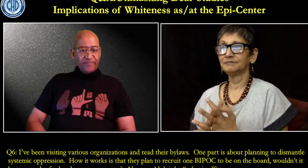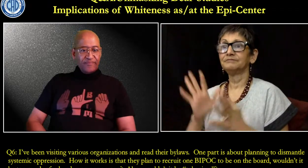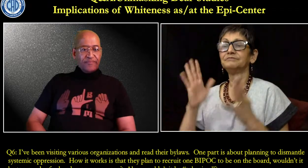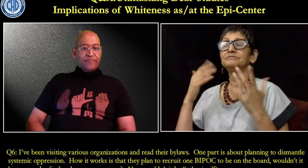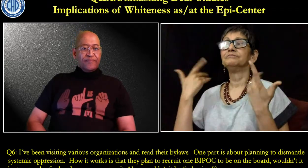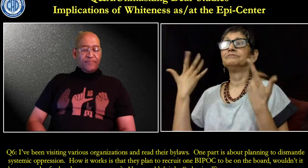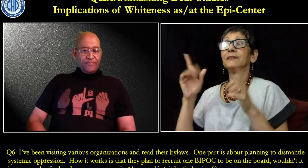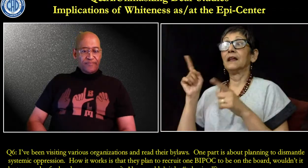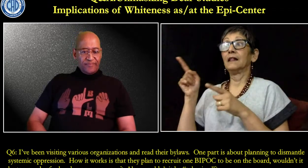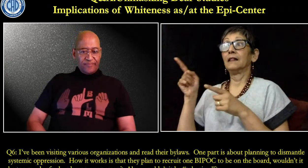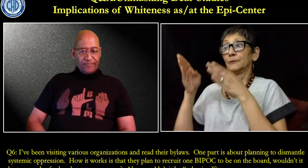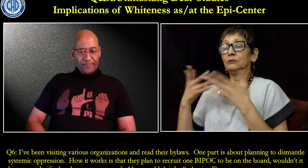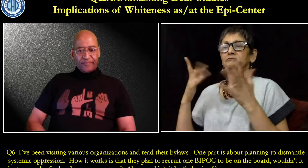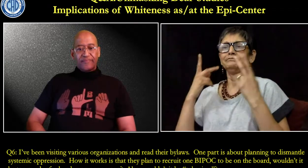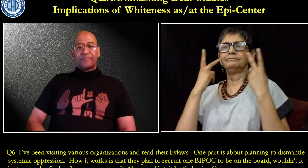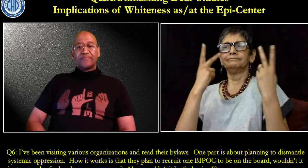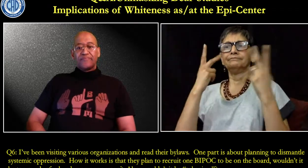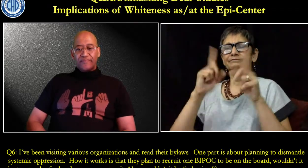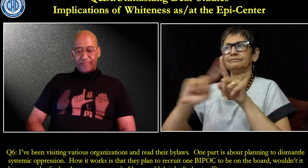Okay.